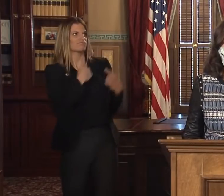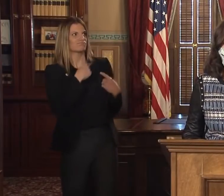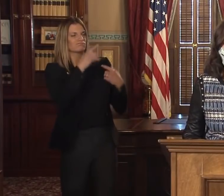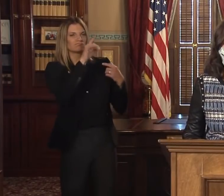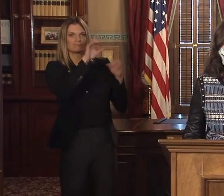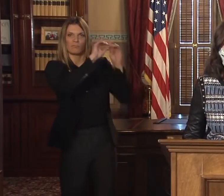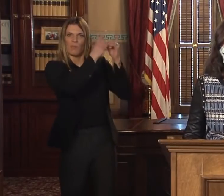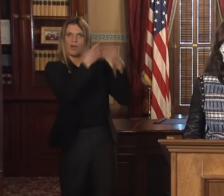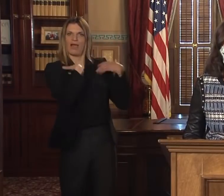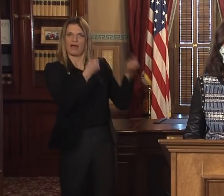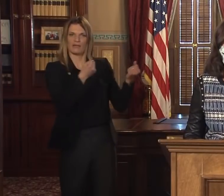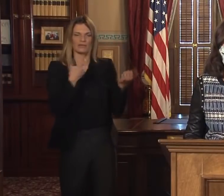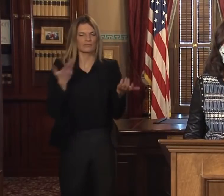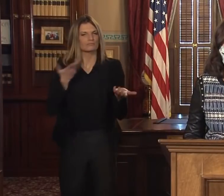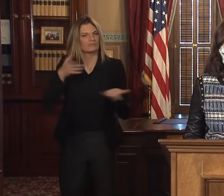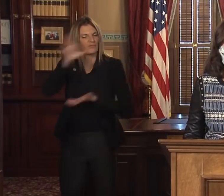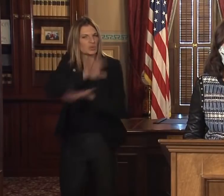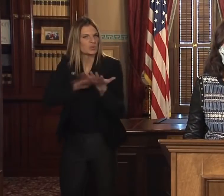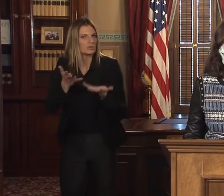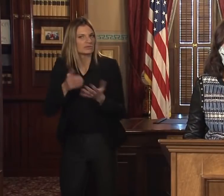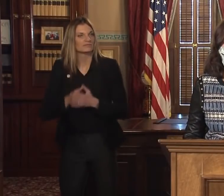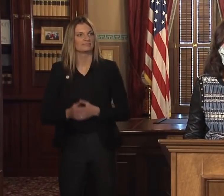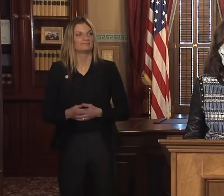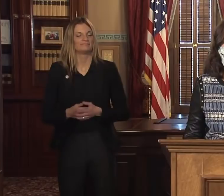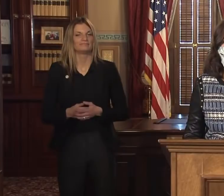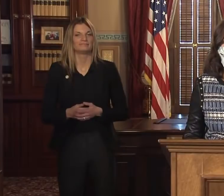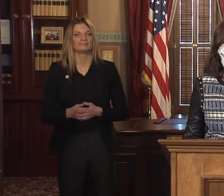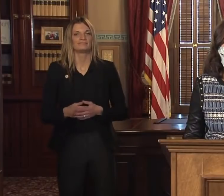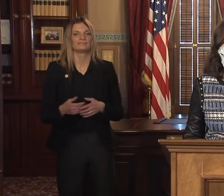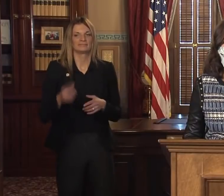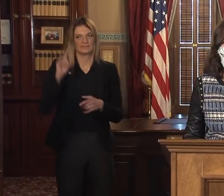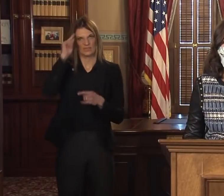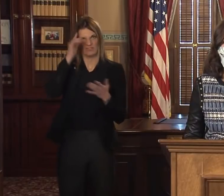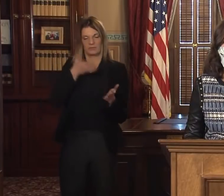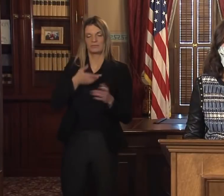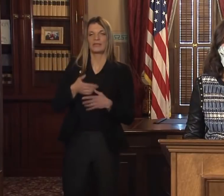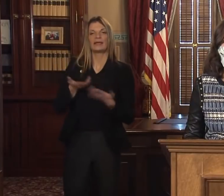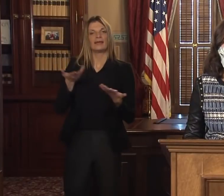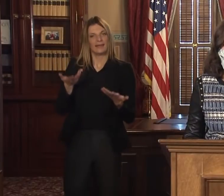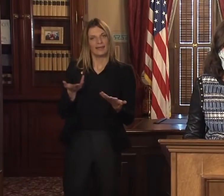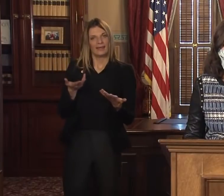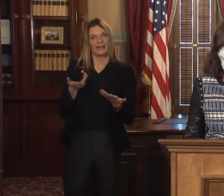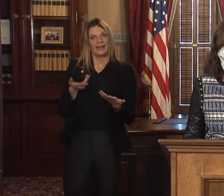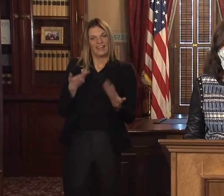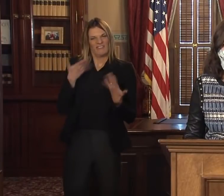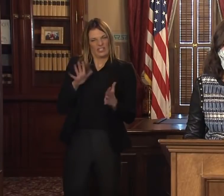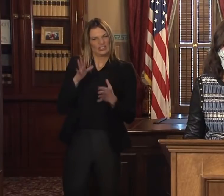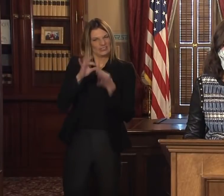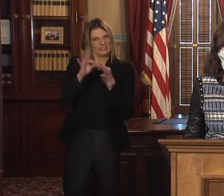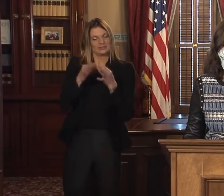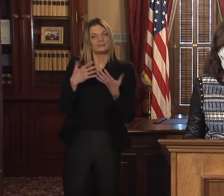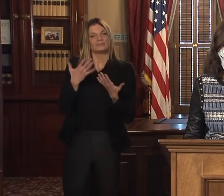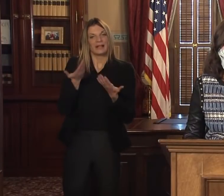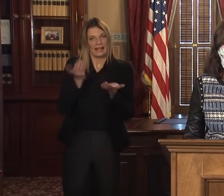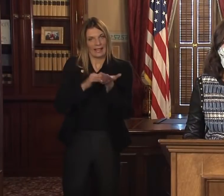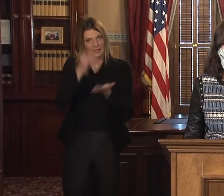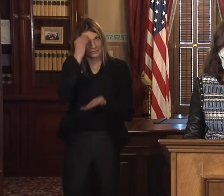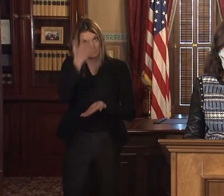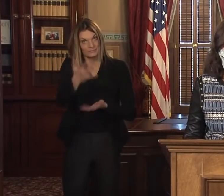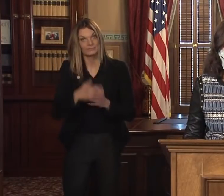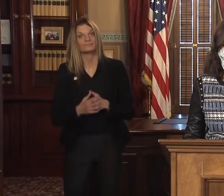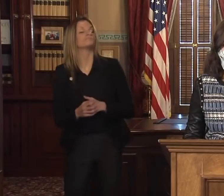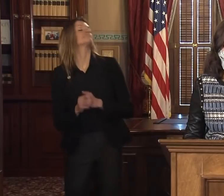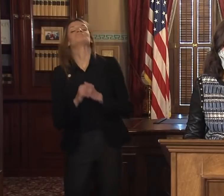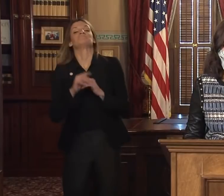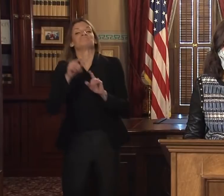I'm happy to answer this one again. So, that we do have a mask mandate in Michigan. It